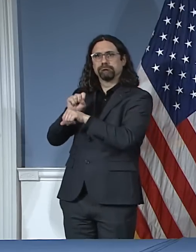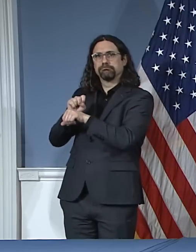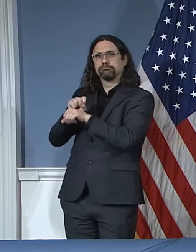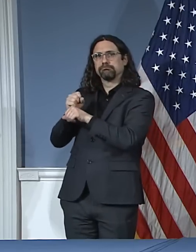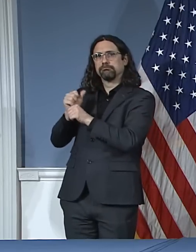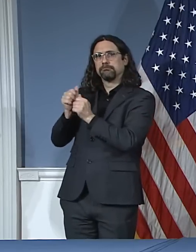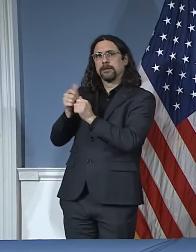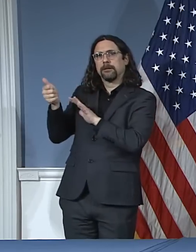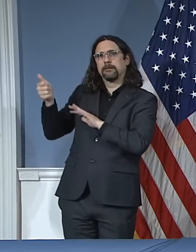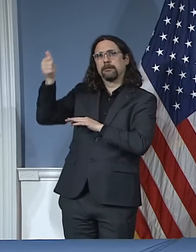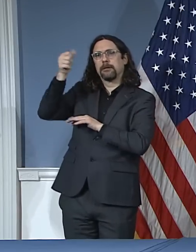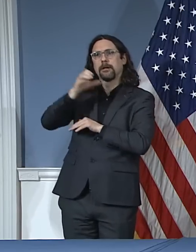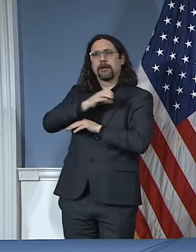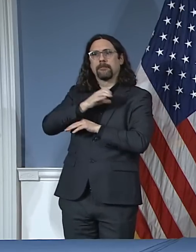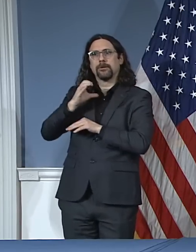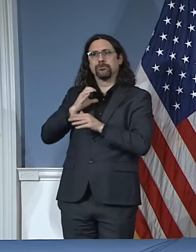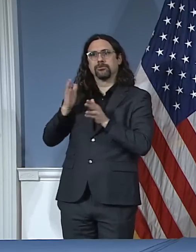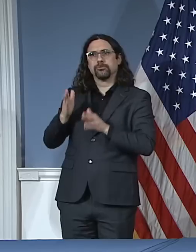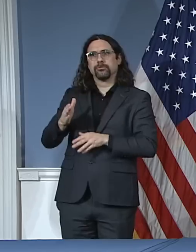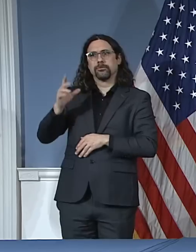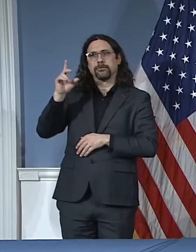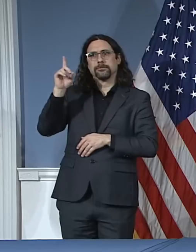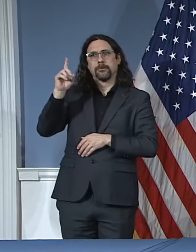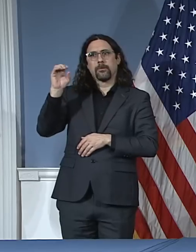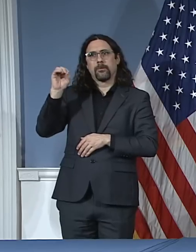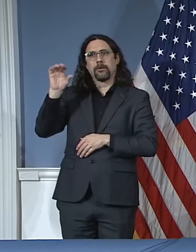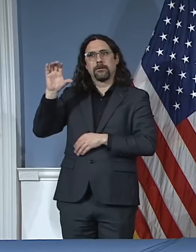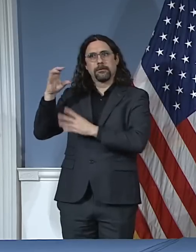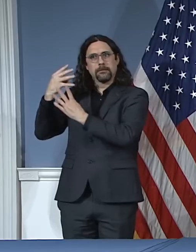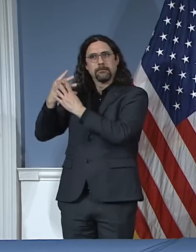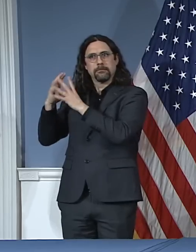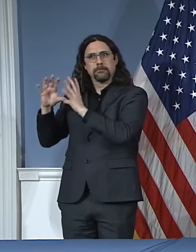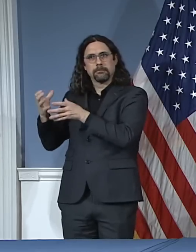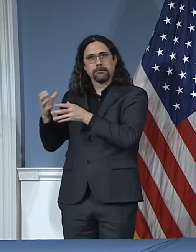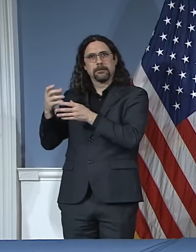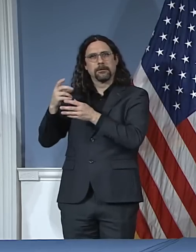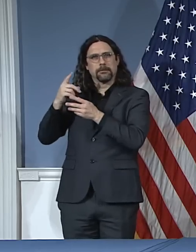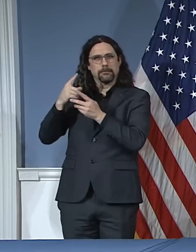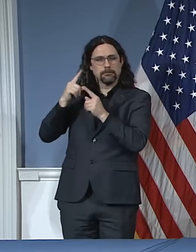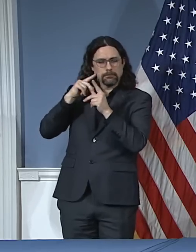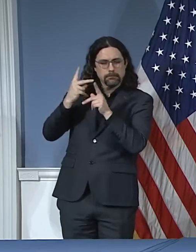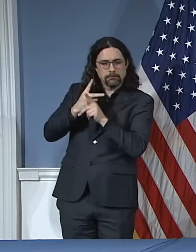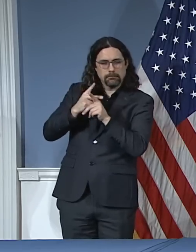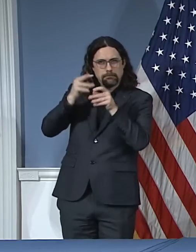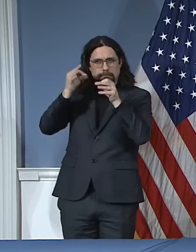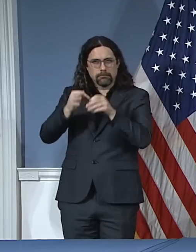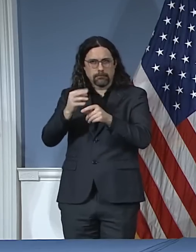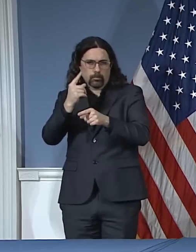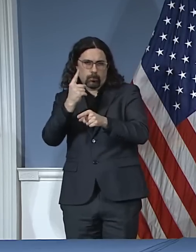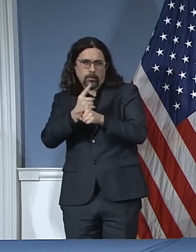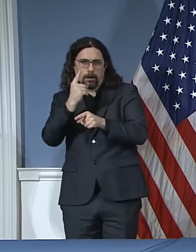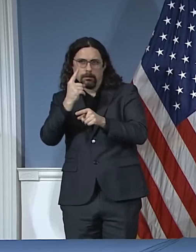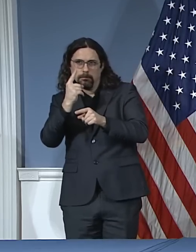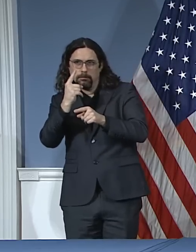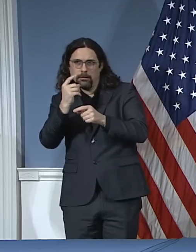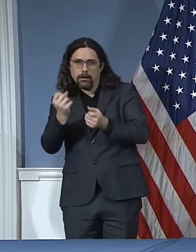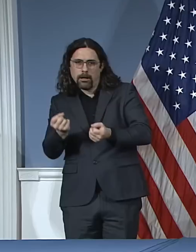proper approach that is humane and responsive to this crisis, but also constantly takes into account,